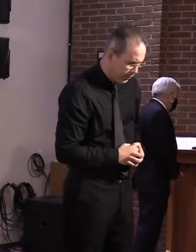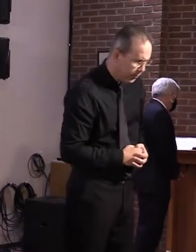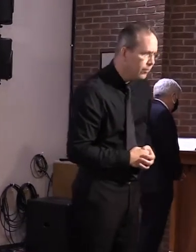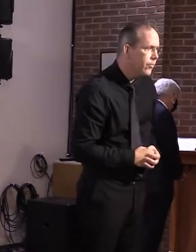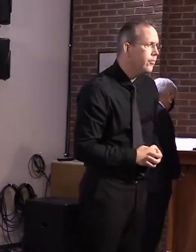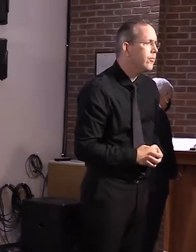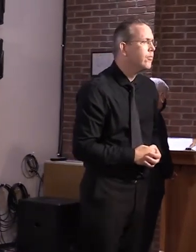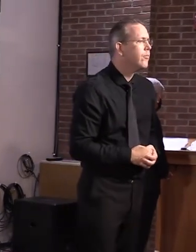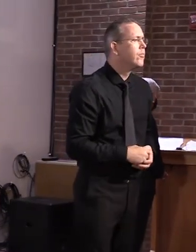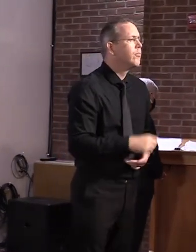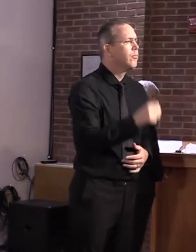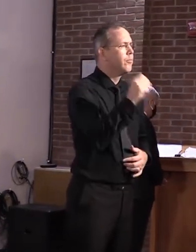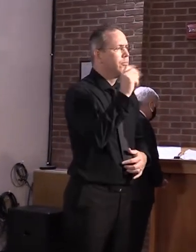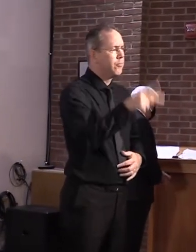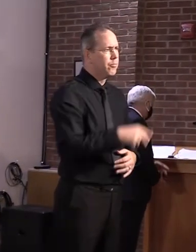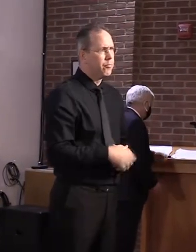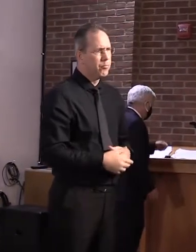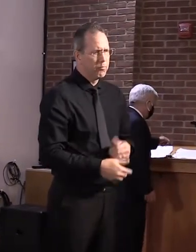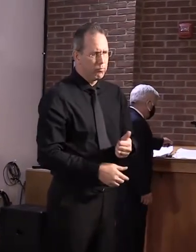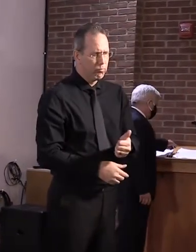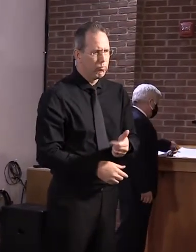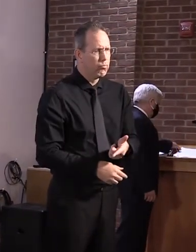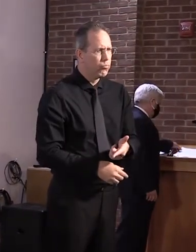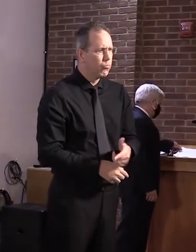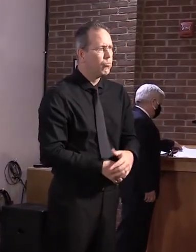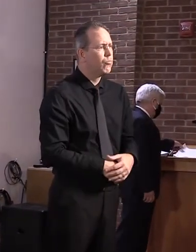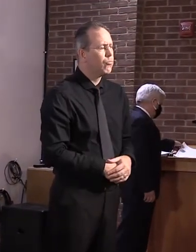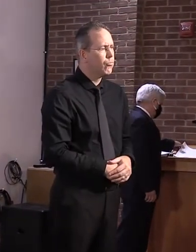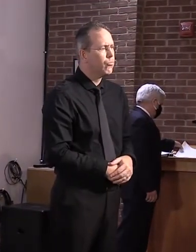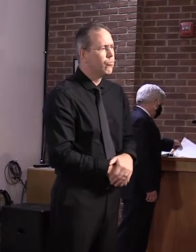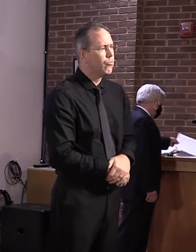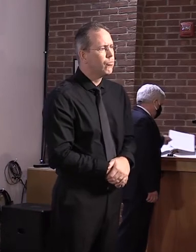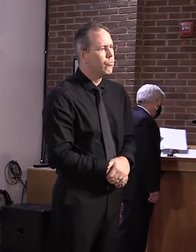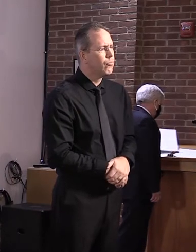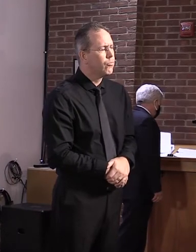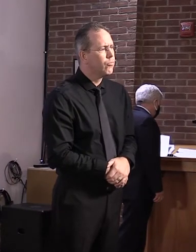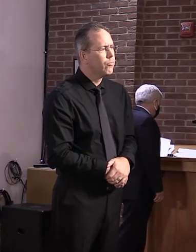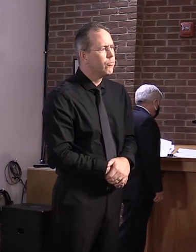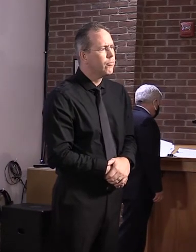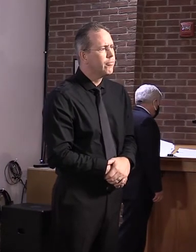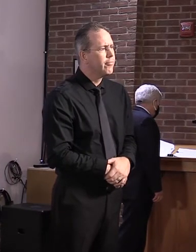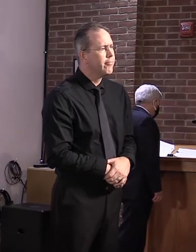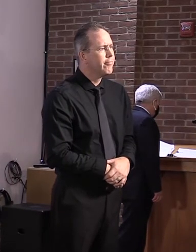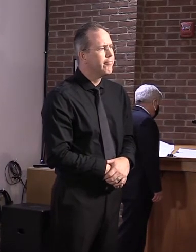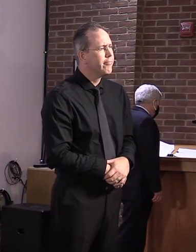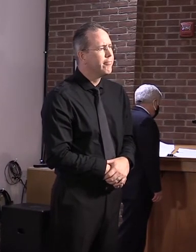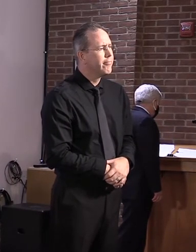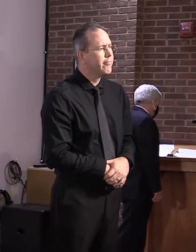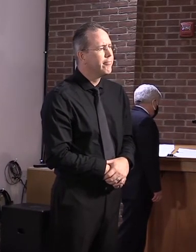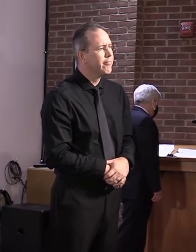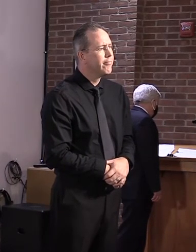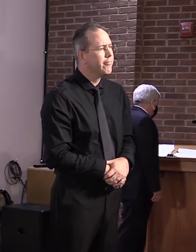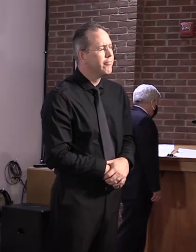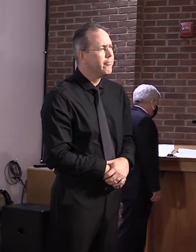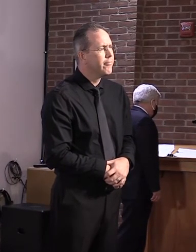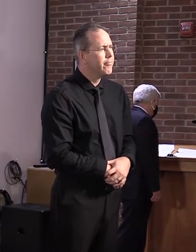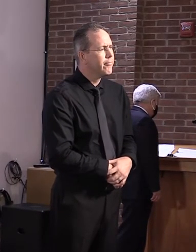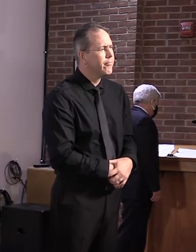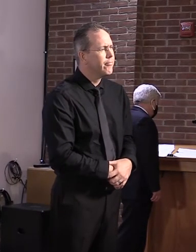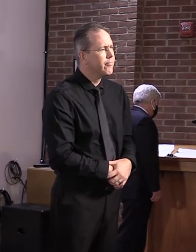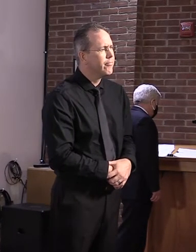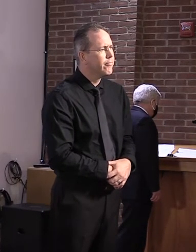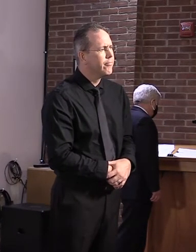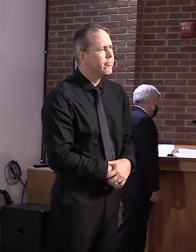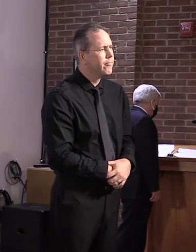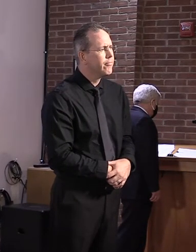Yes, good afternoon. Thank you for taking all these questions. Mine is for Chancellor Zabatny. Congratulations